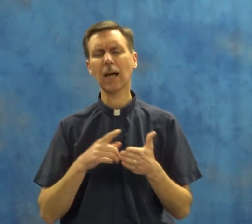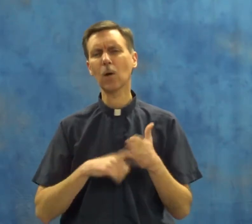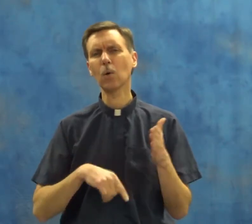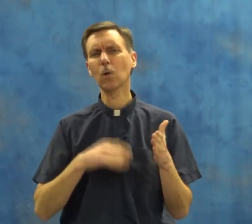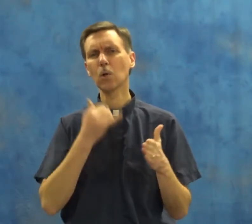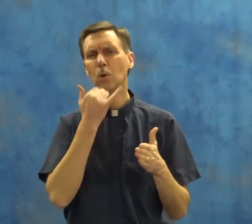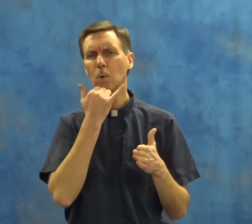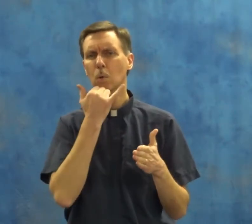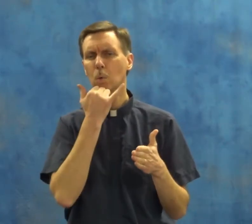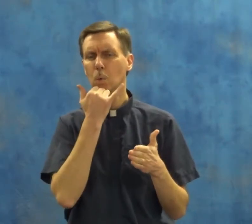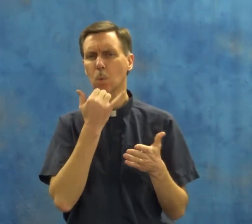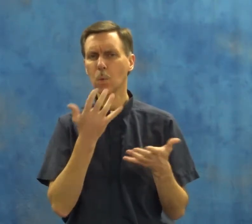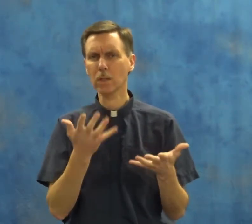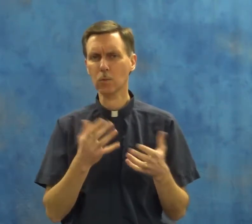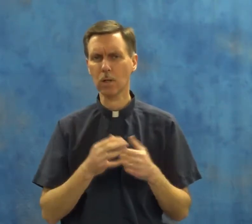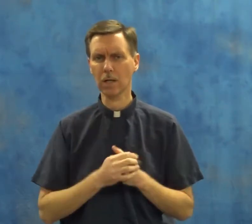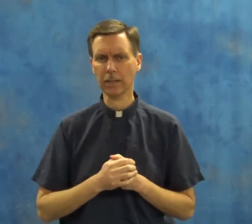Now, what's wrong here?